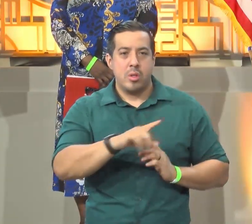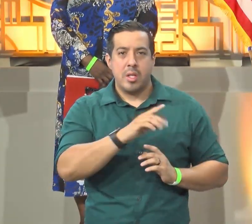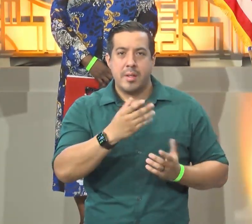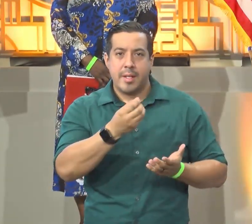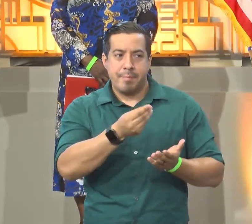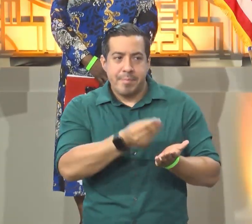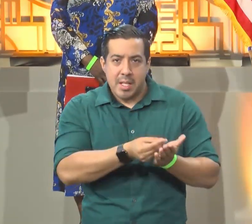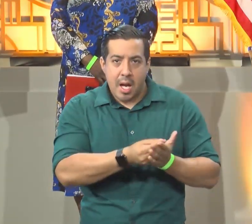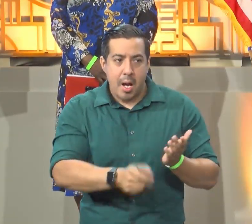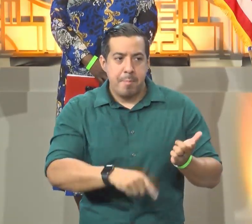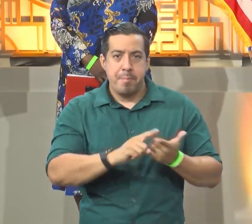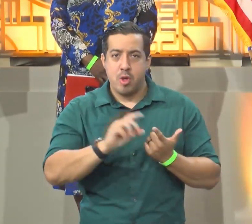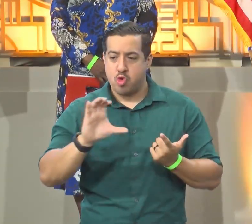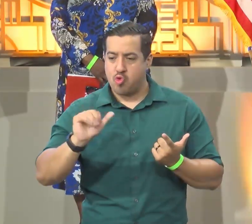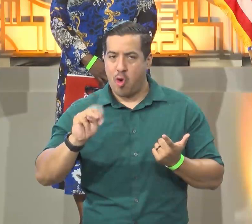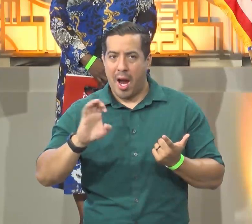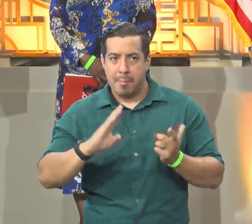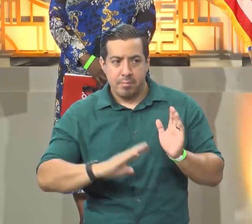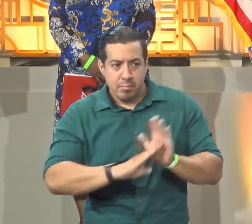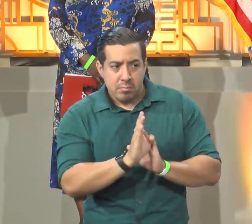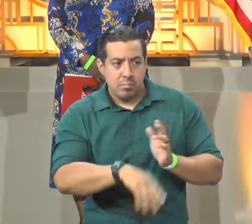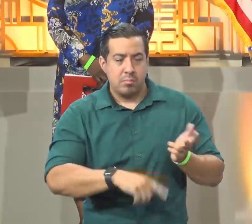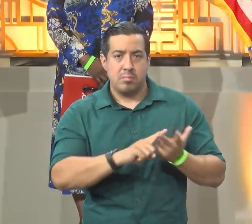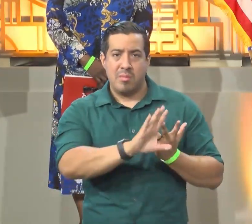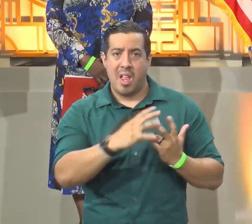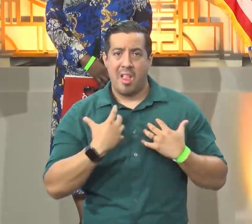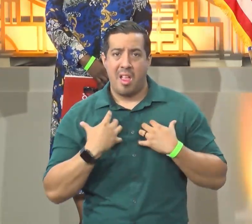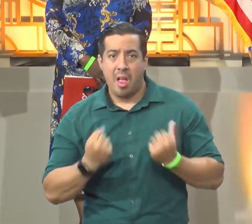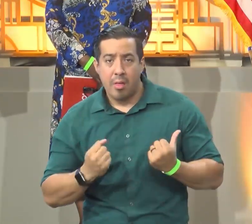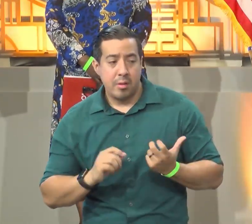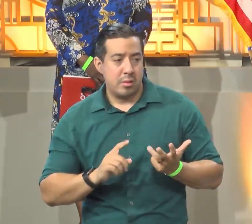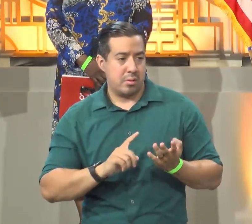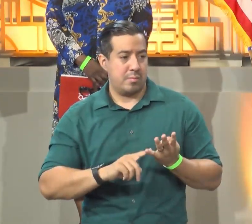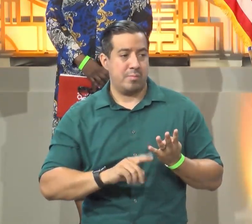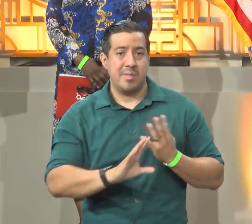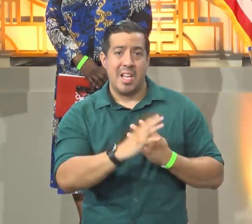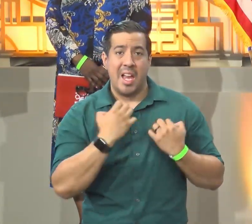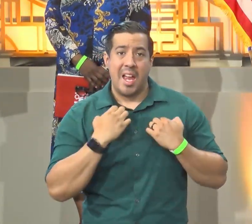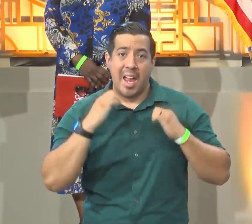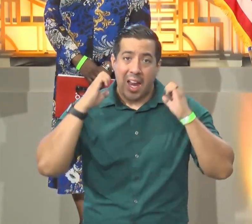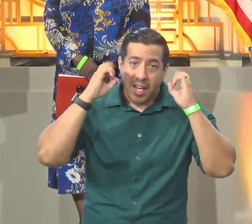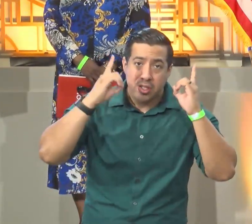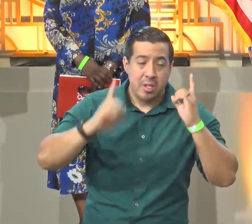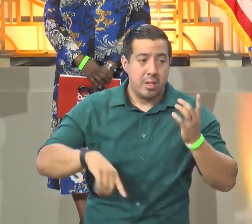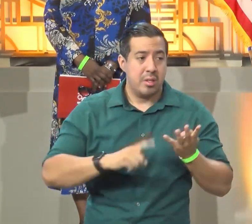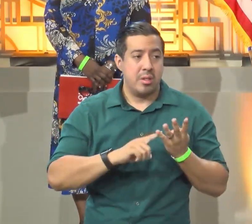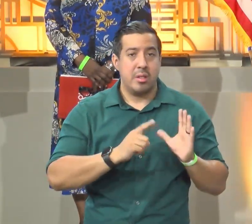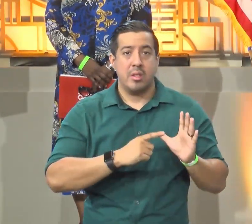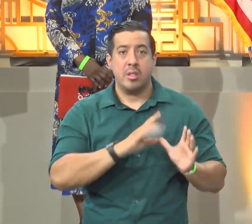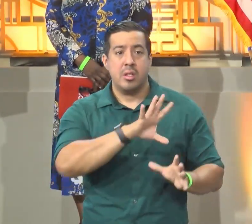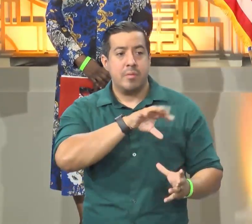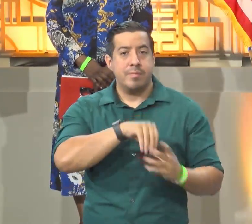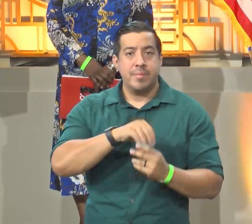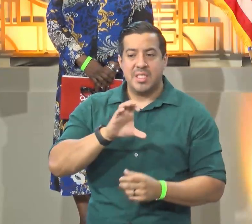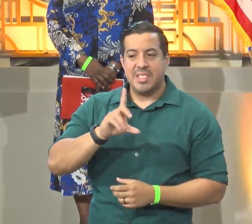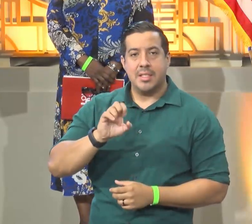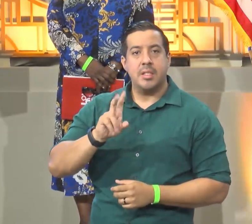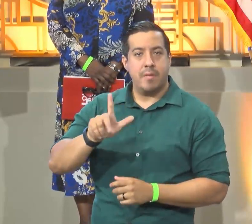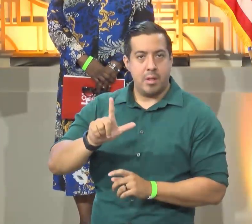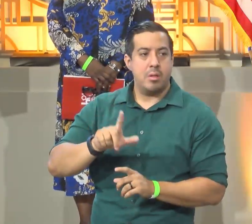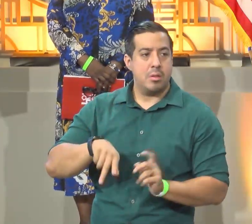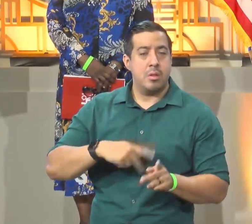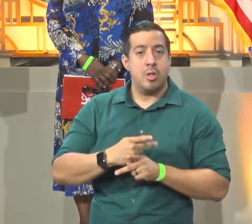income, crime and recidivism, health, education attainment, civic engagement,